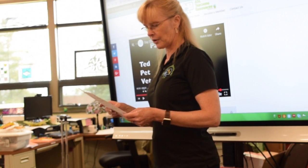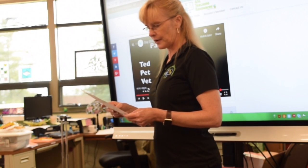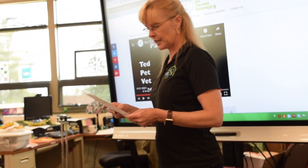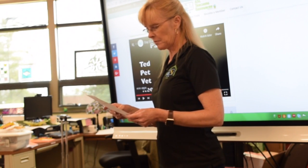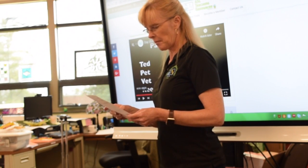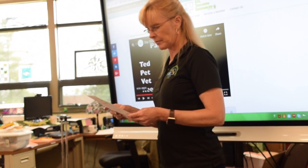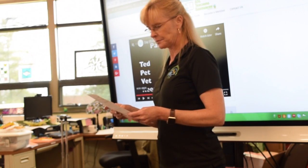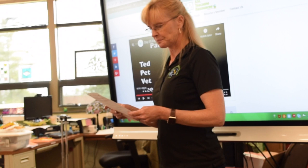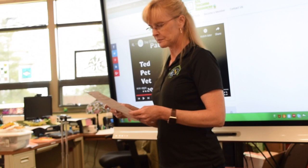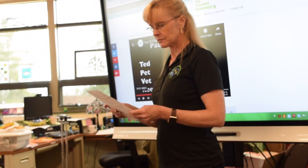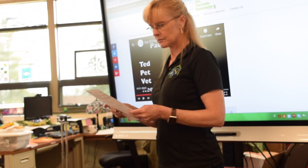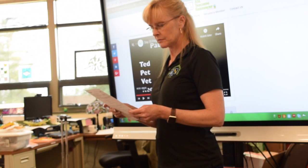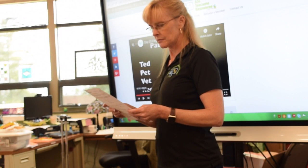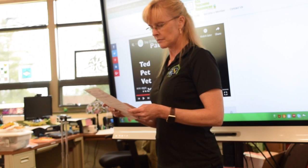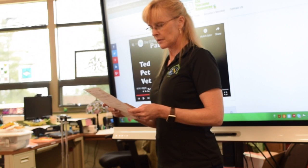you ready?